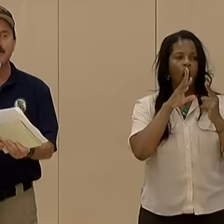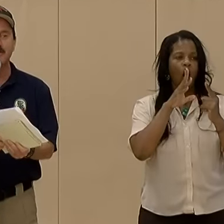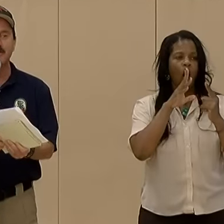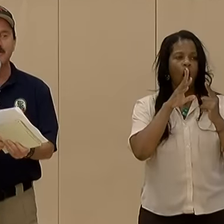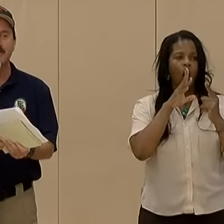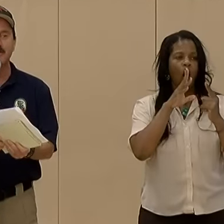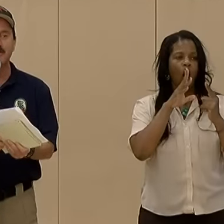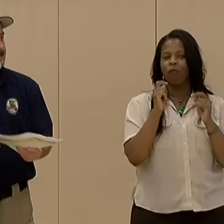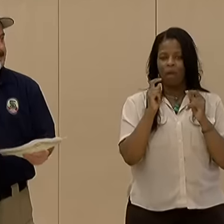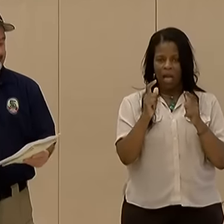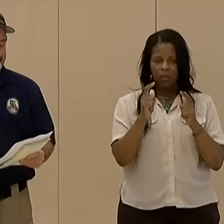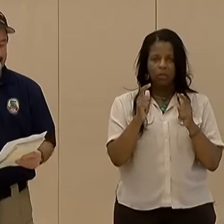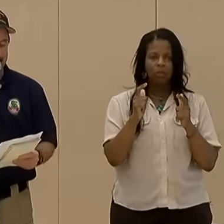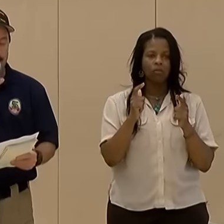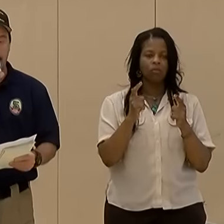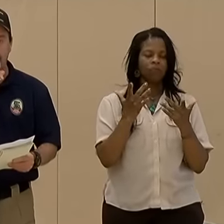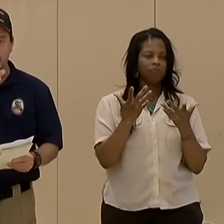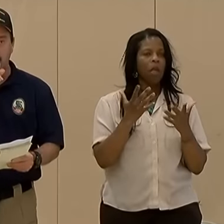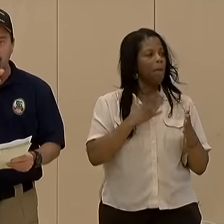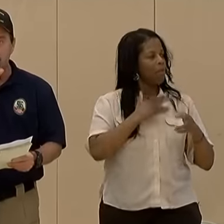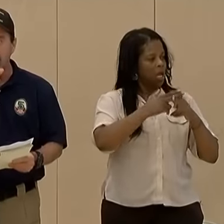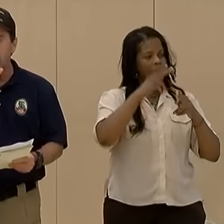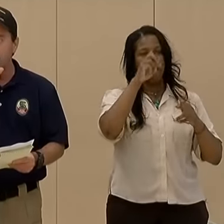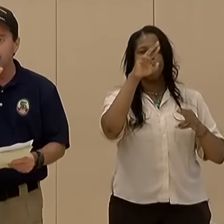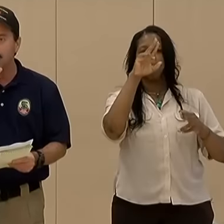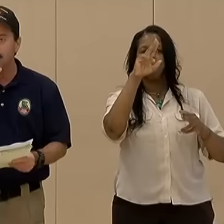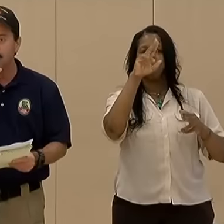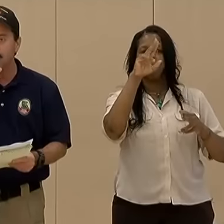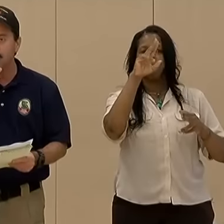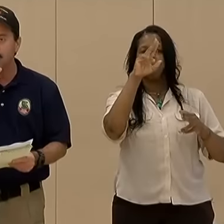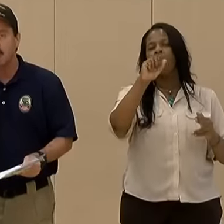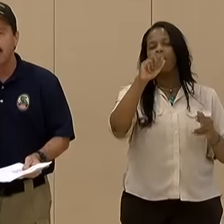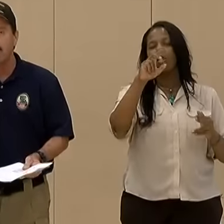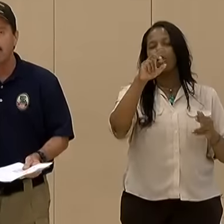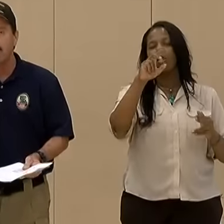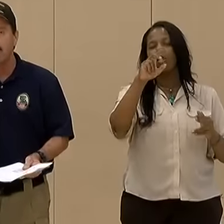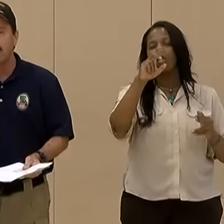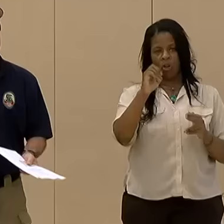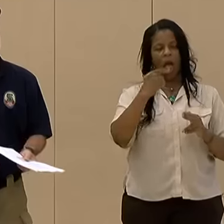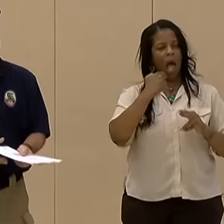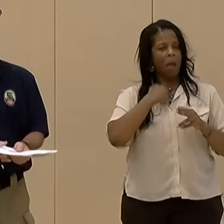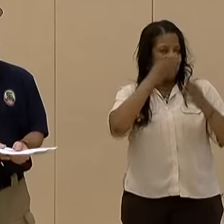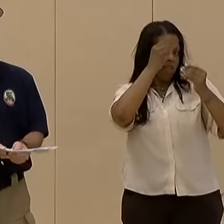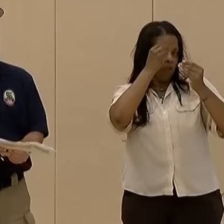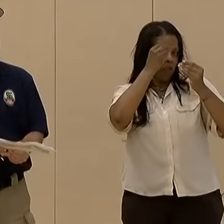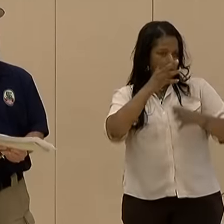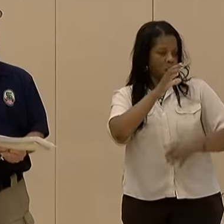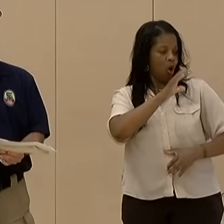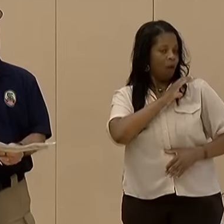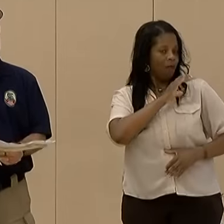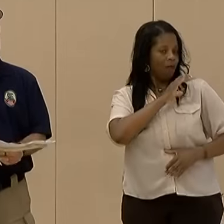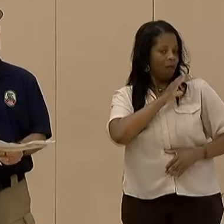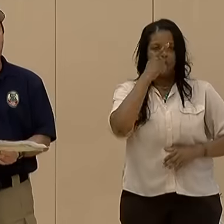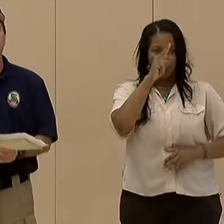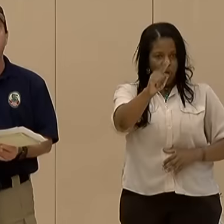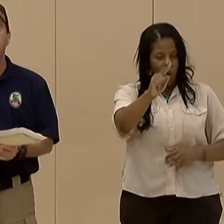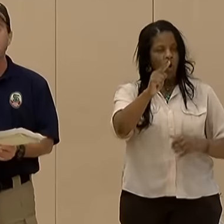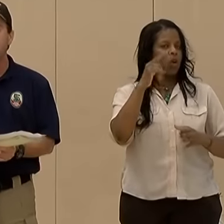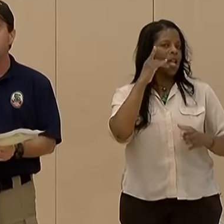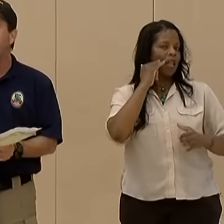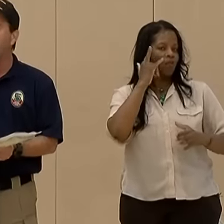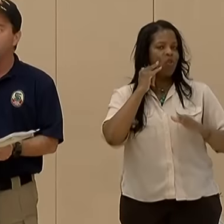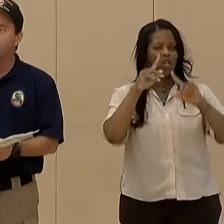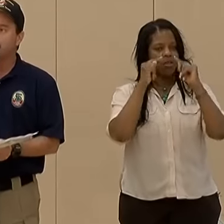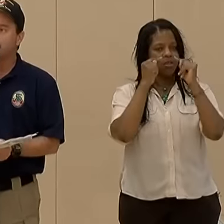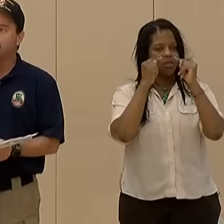not too fast. My name is Mark Savage. I'm the information officer for California Incident Management Team number